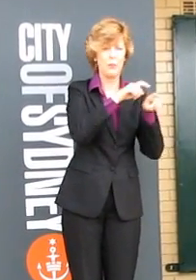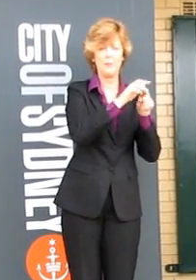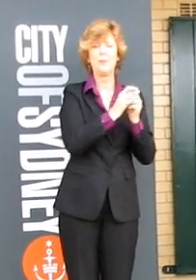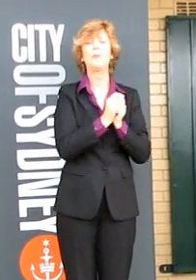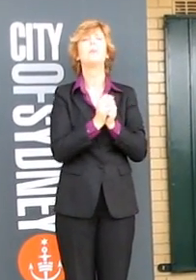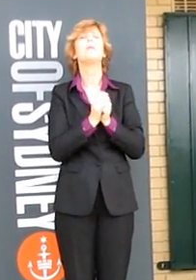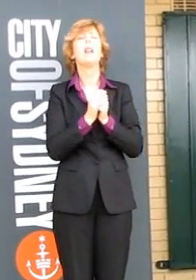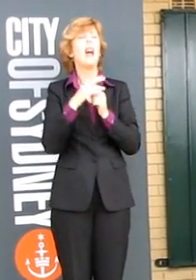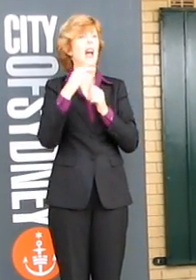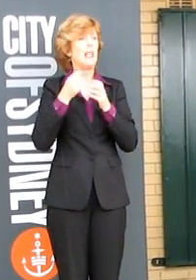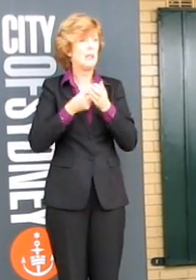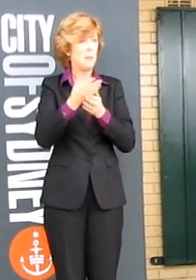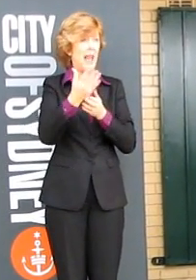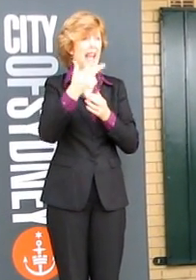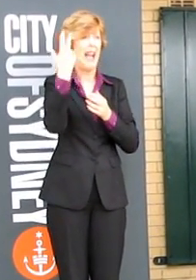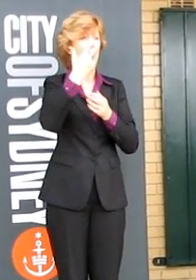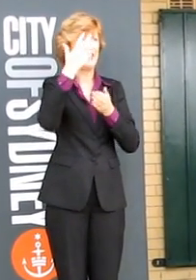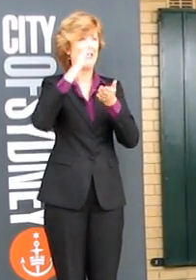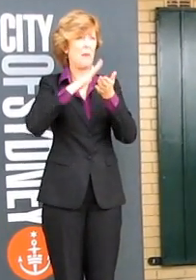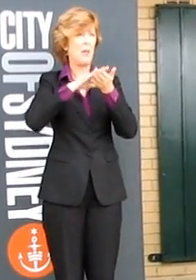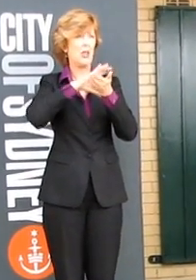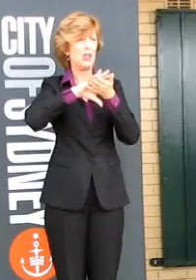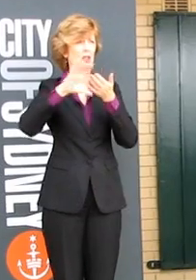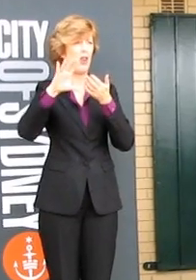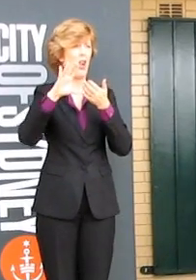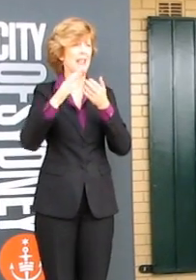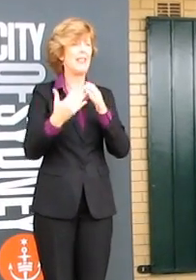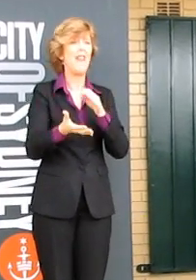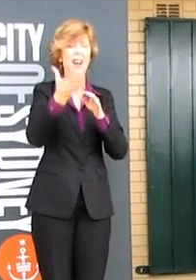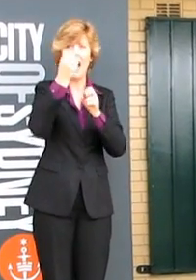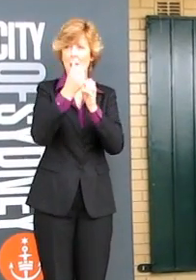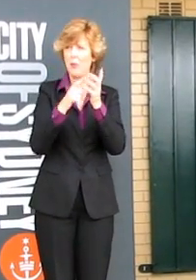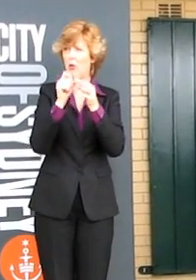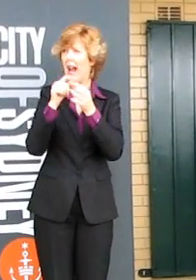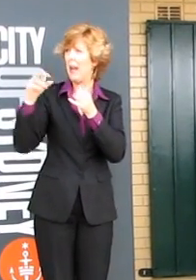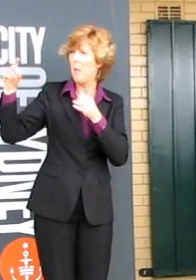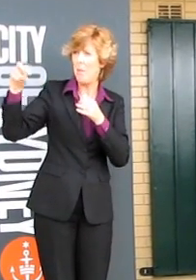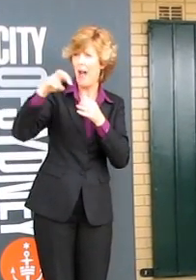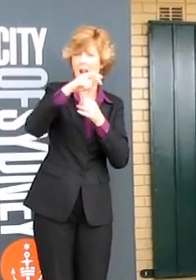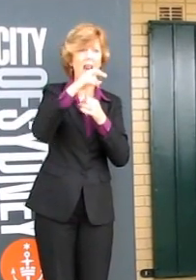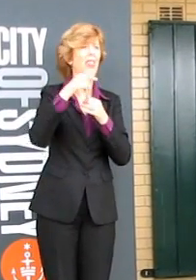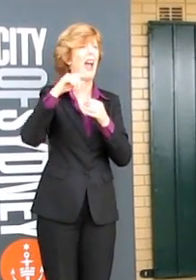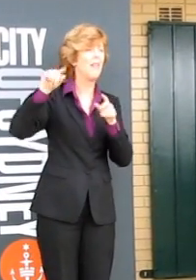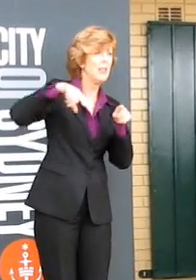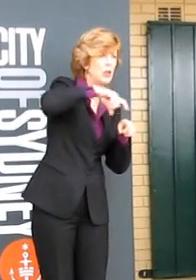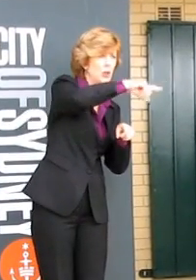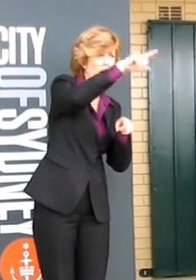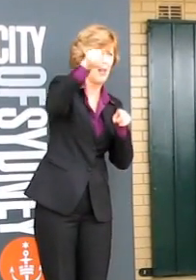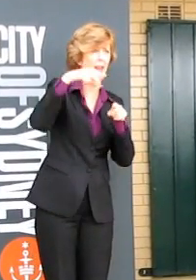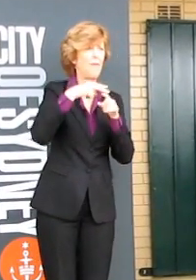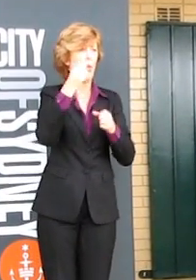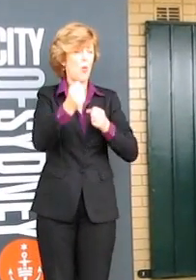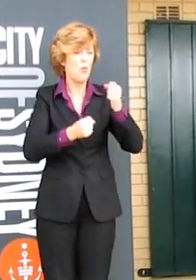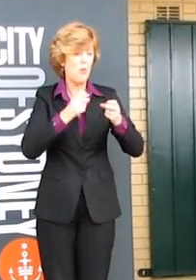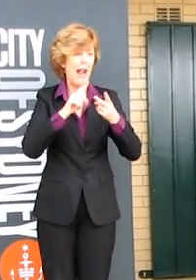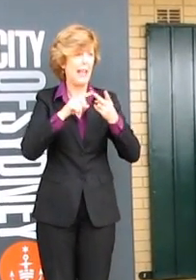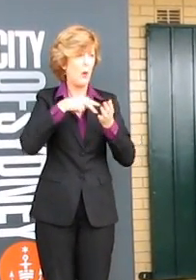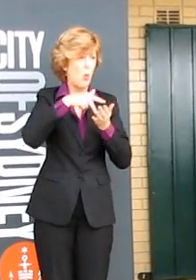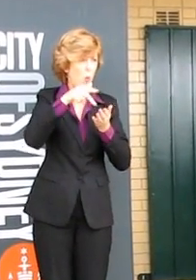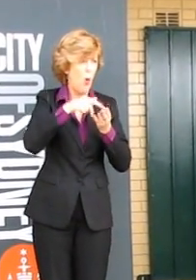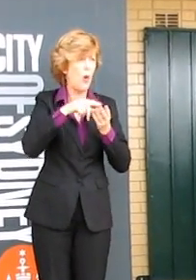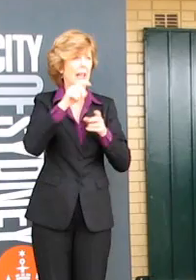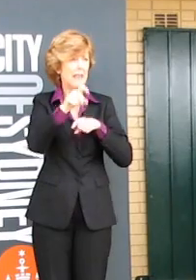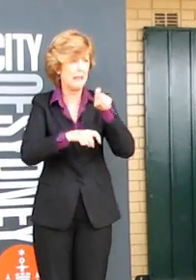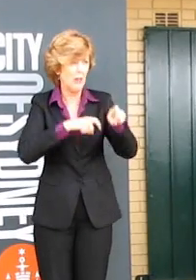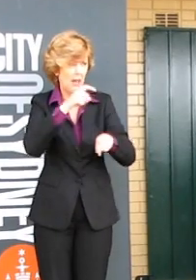million. We've got upgraded paths. We've got circuits for cycling, walking and jogging. There's